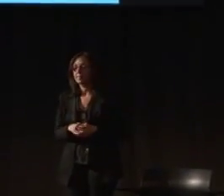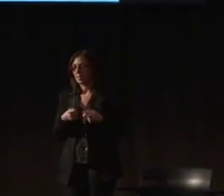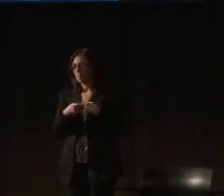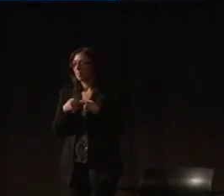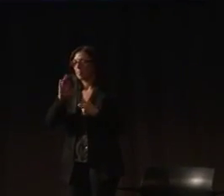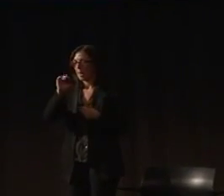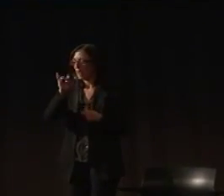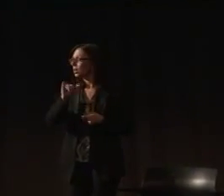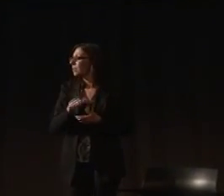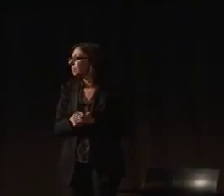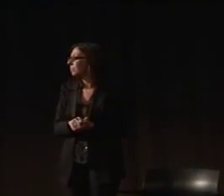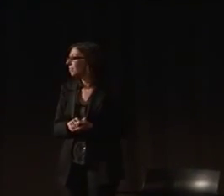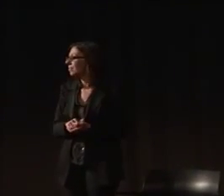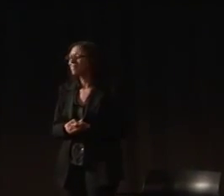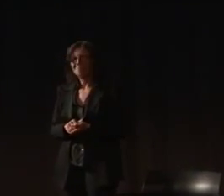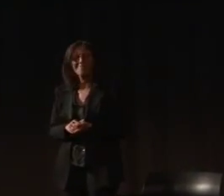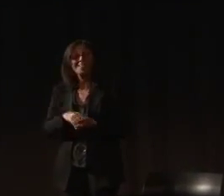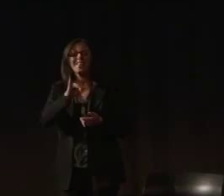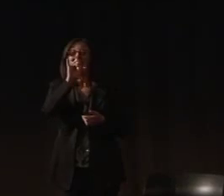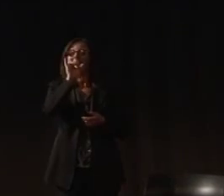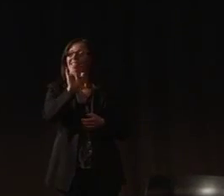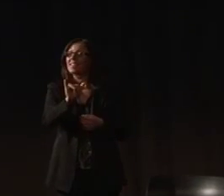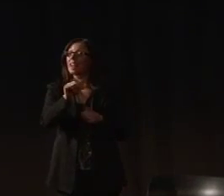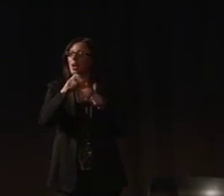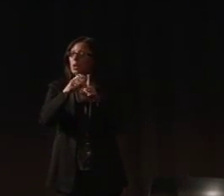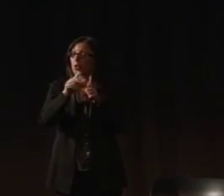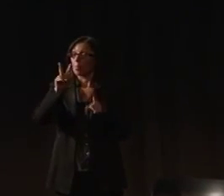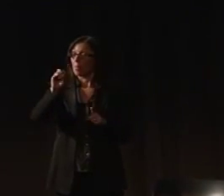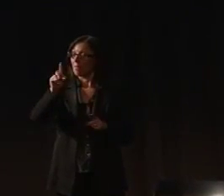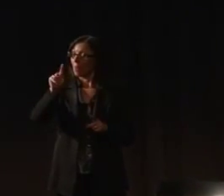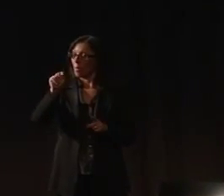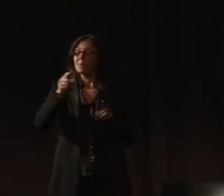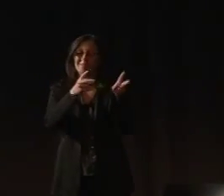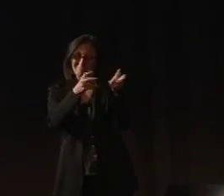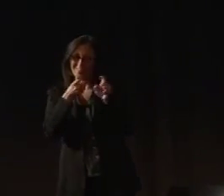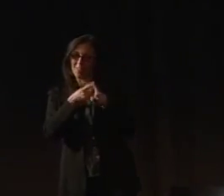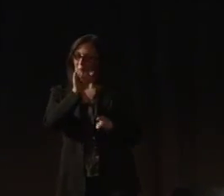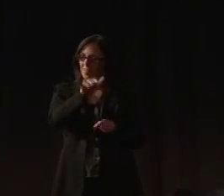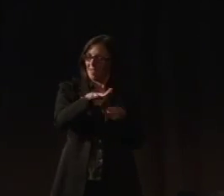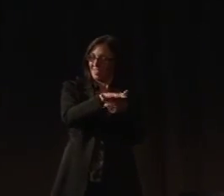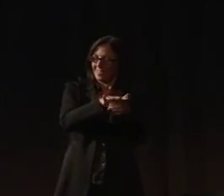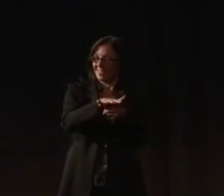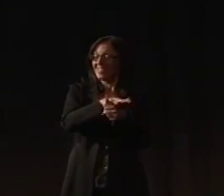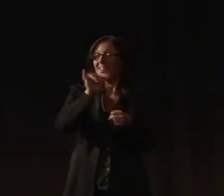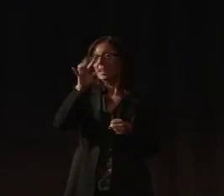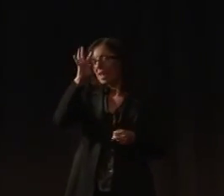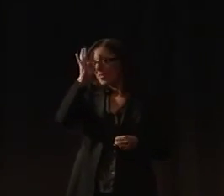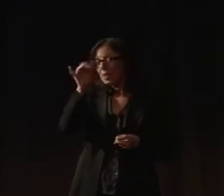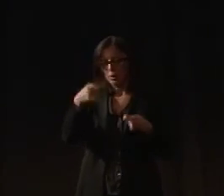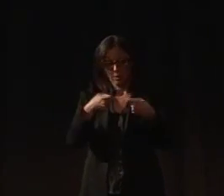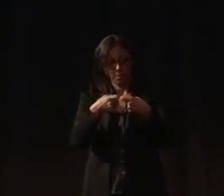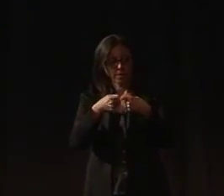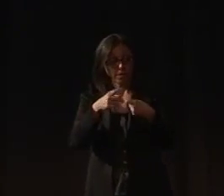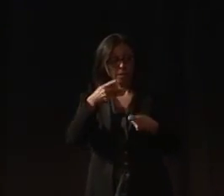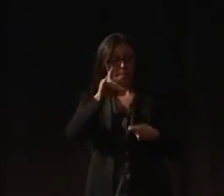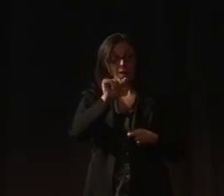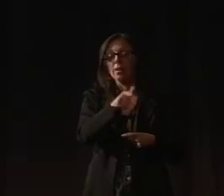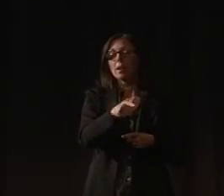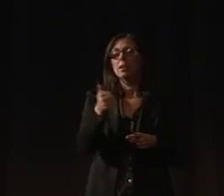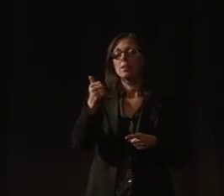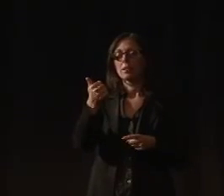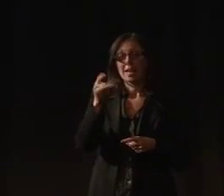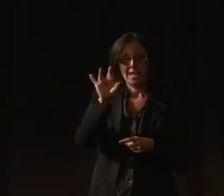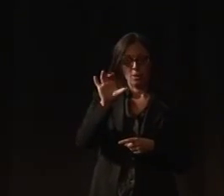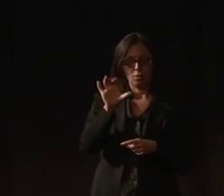where the term volt comes. The invention of the pila was in the year 1800.